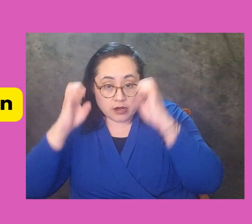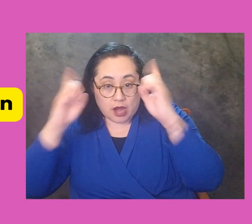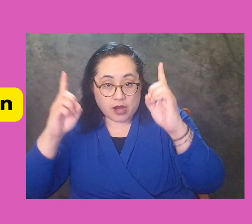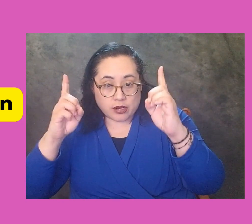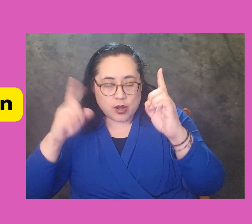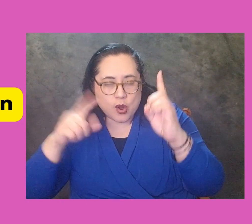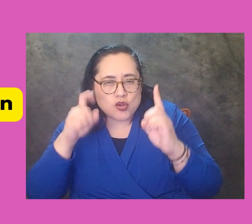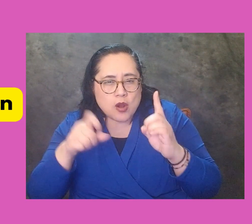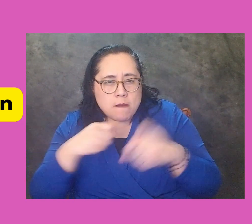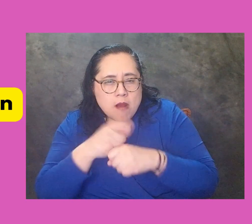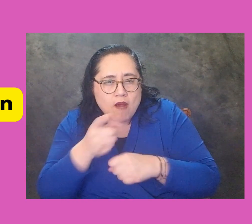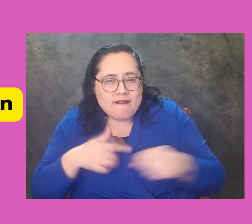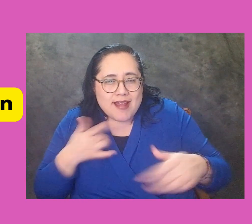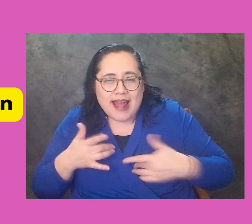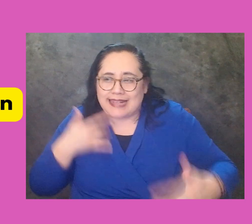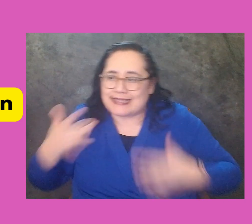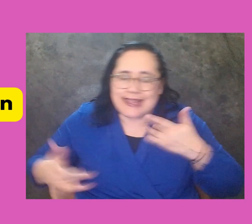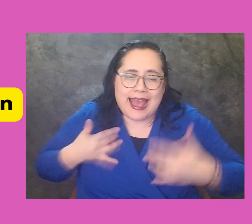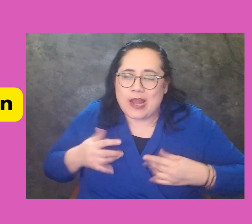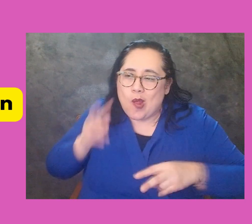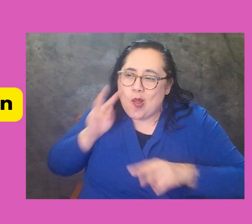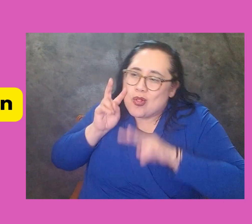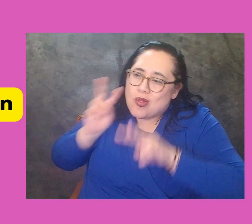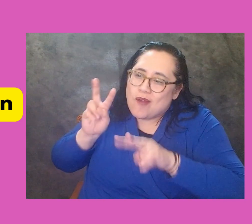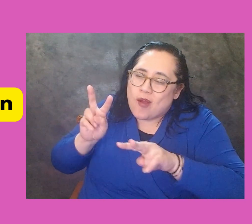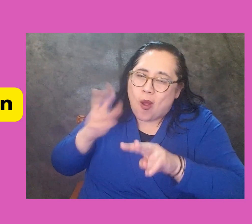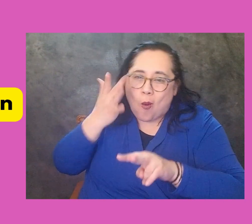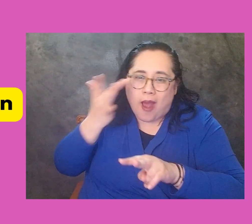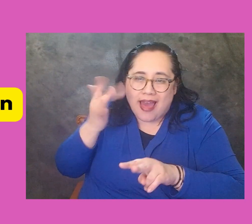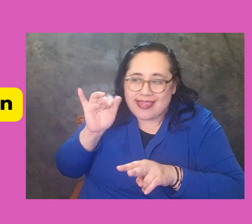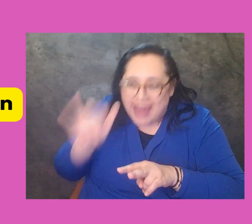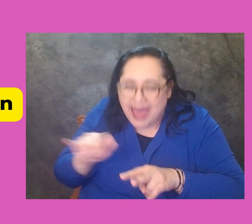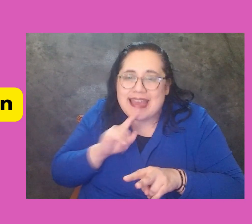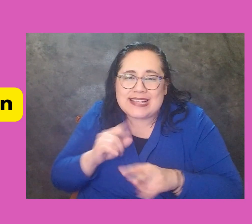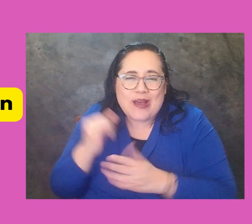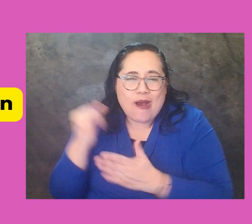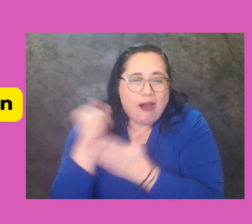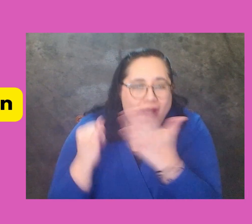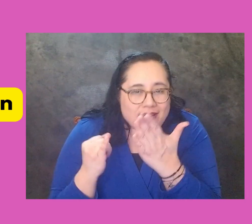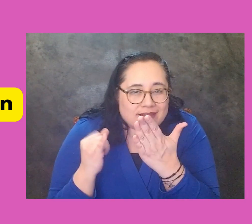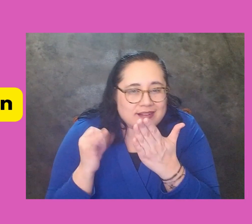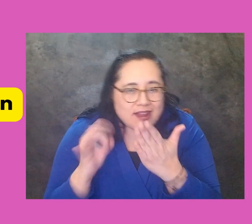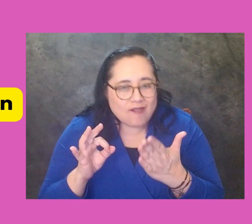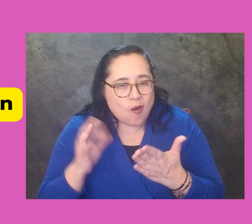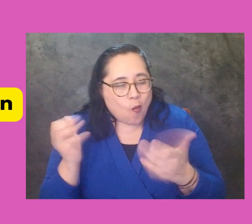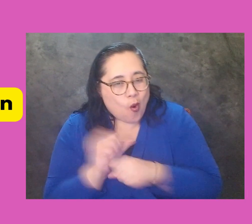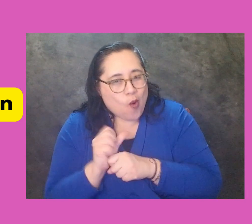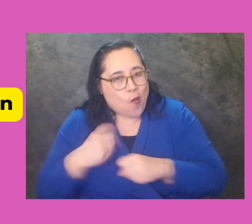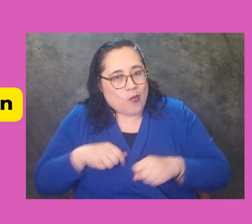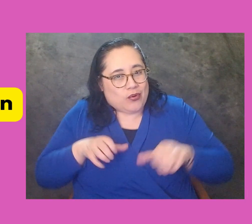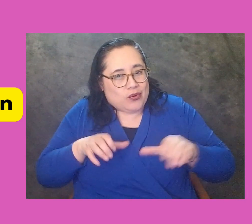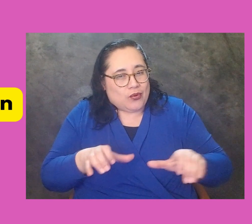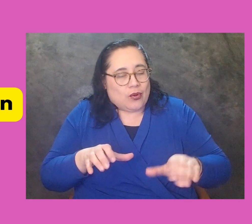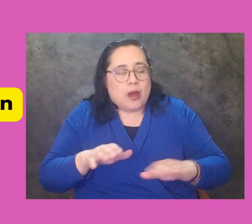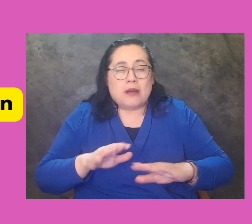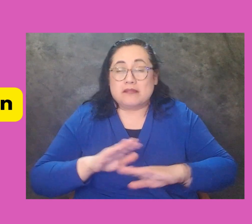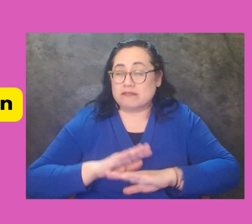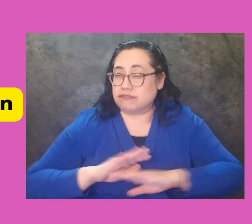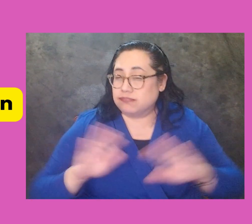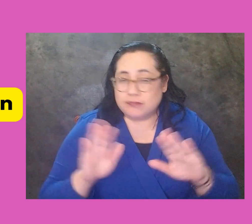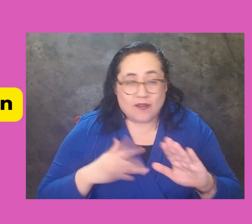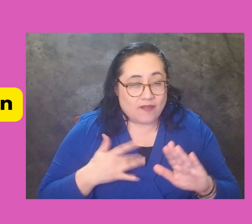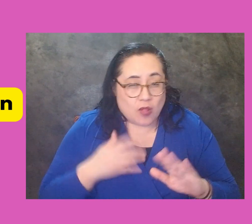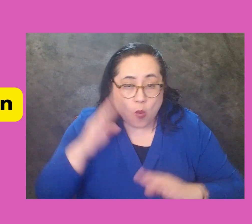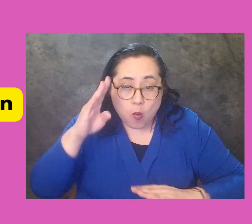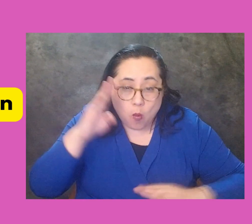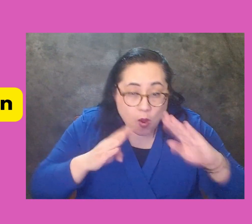you feel excited, and it should be something you look forward to because that is the art of what we do. But don't worry about if